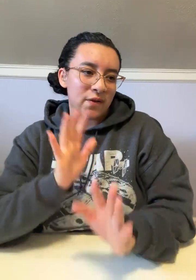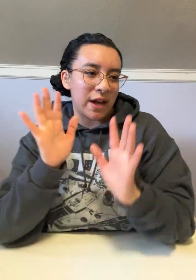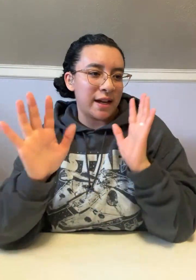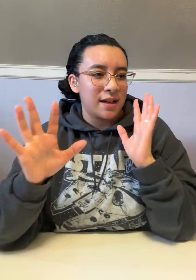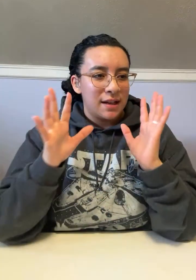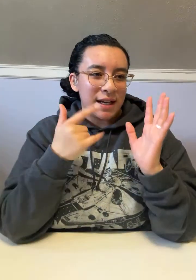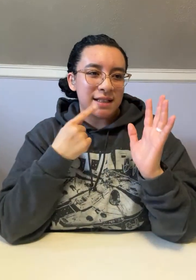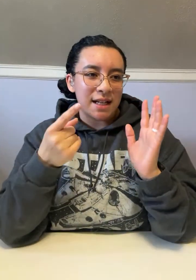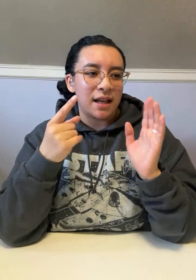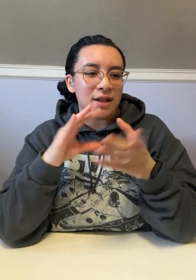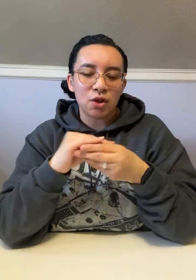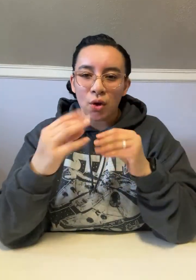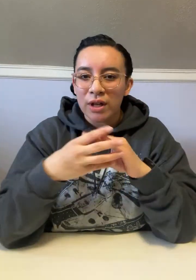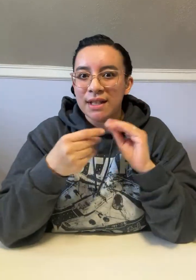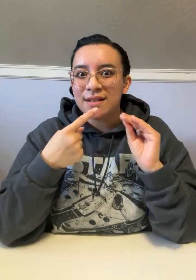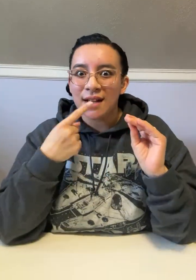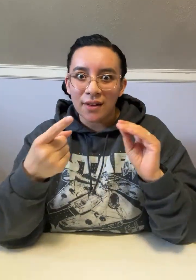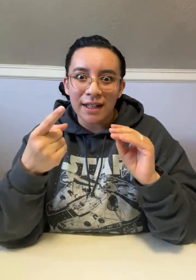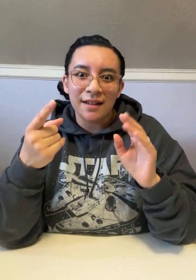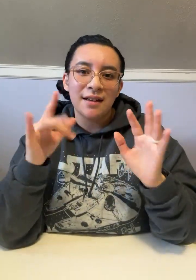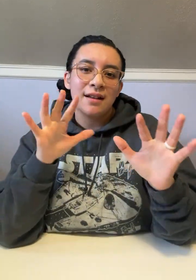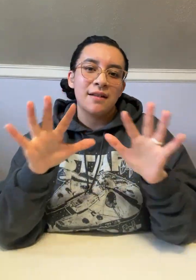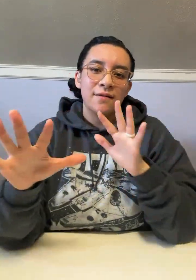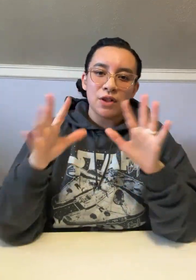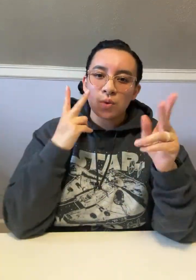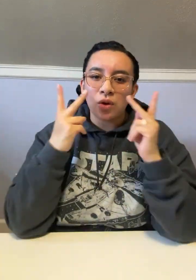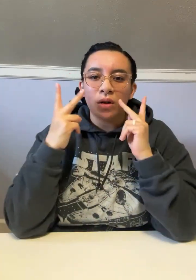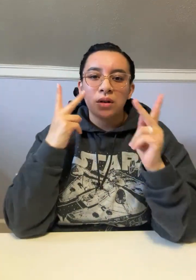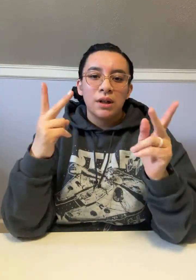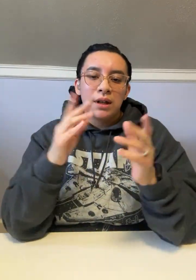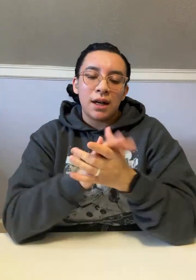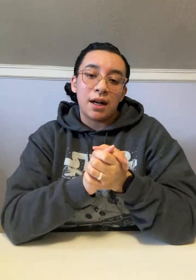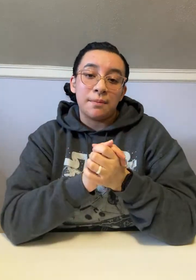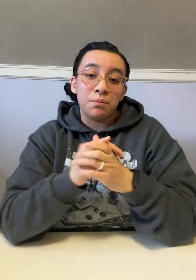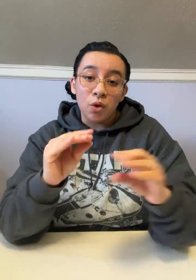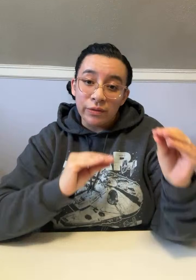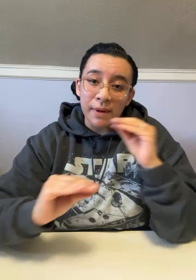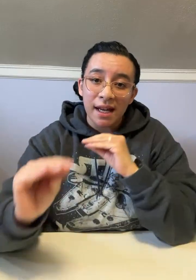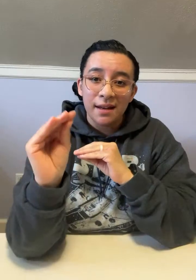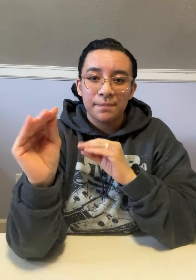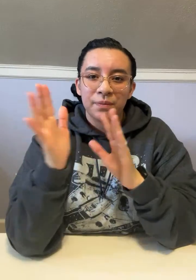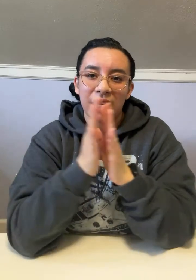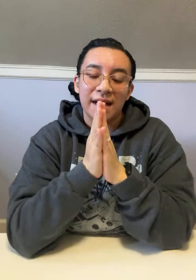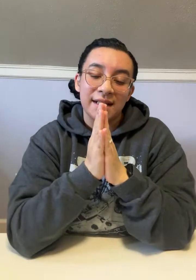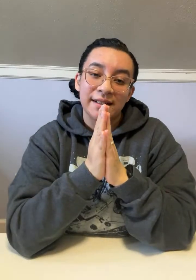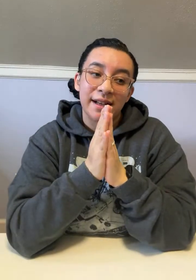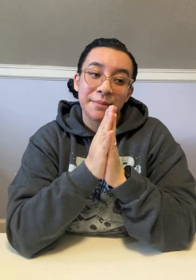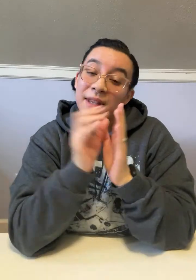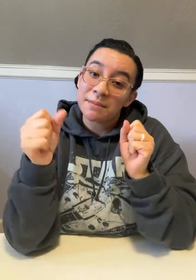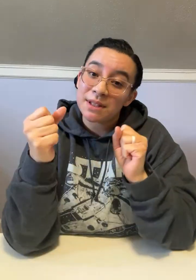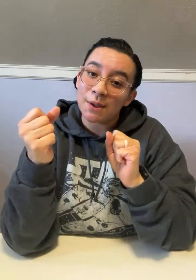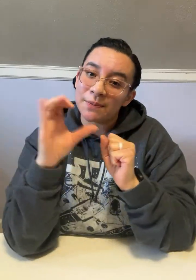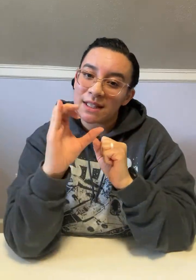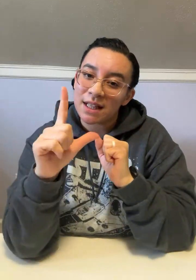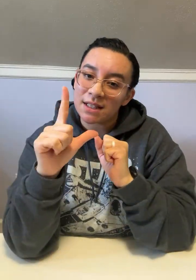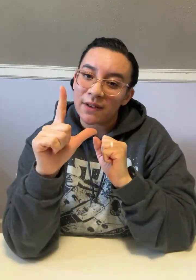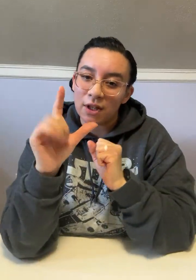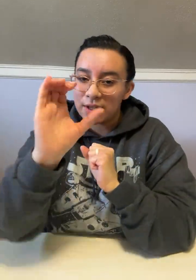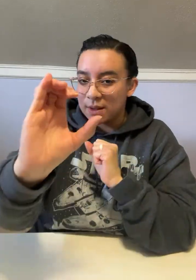like I said, like a storytelling, visual, movement, And yeah, so that's classifiers. So